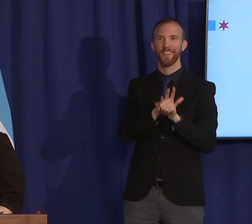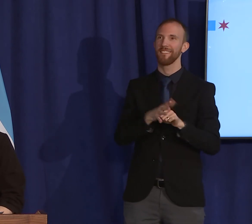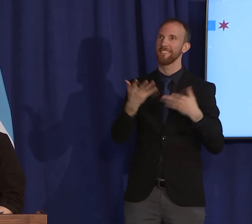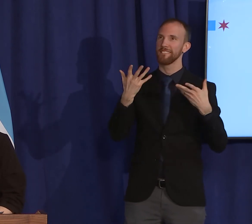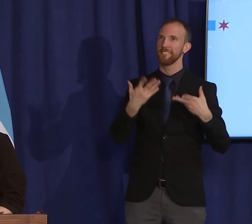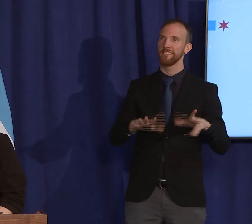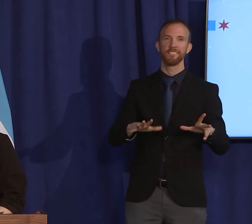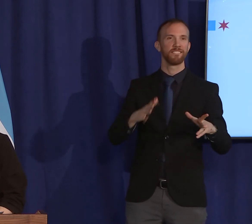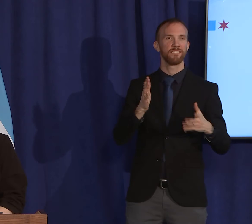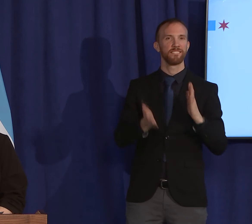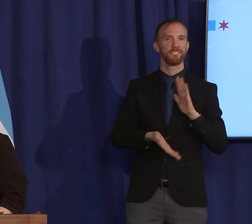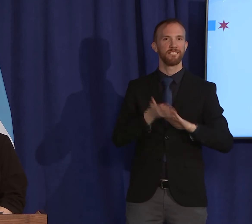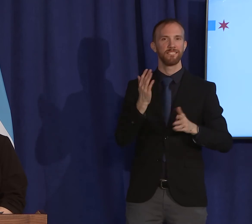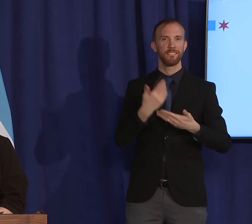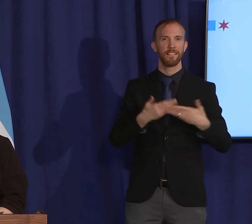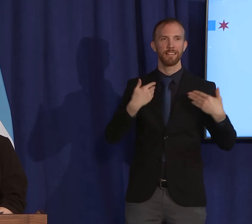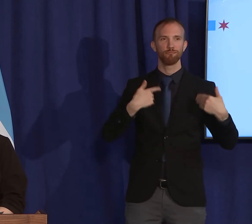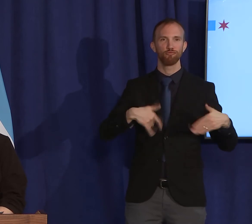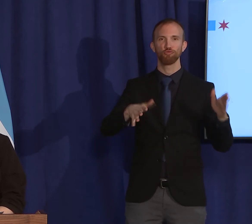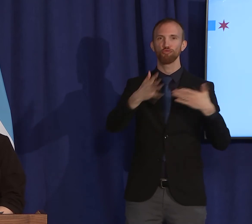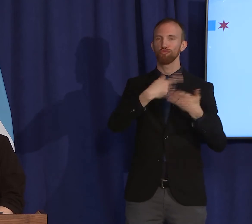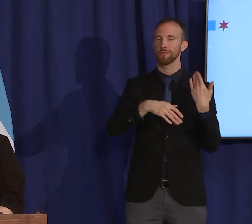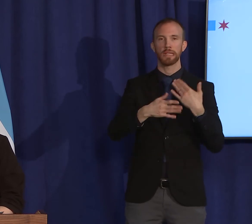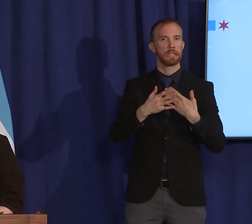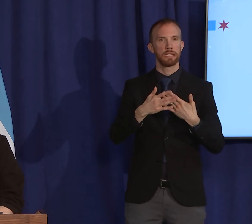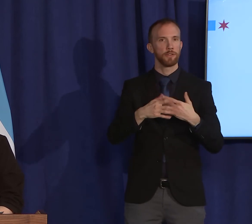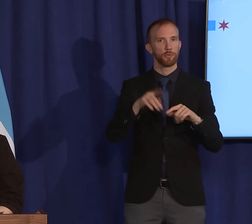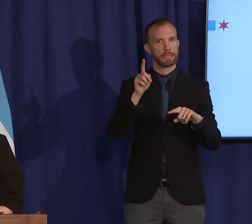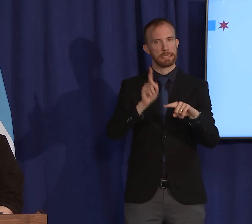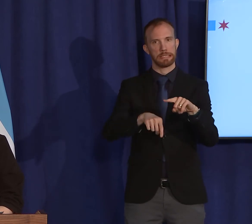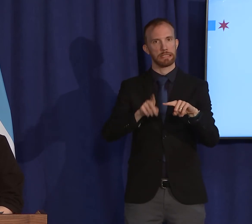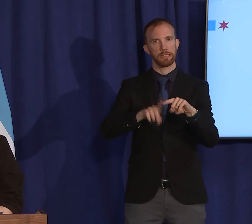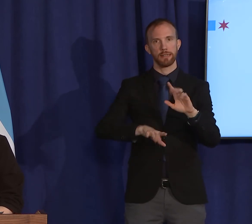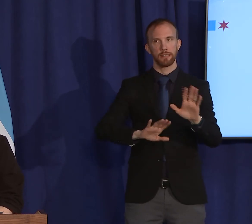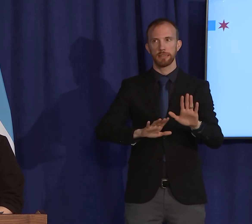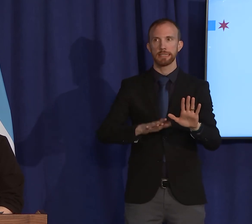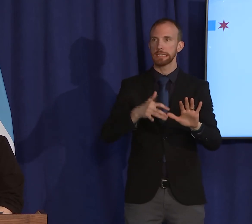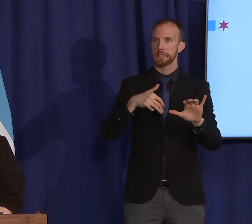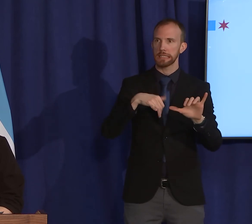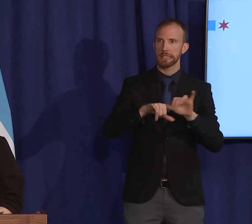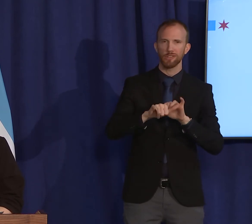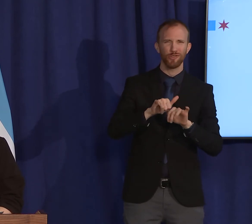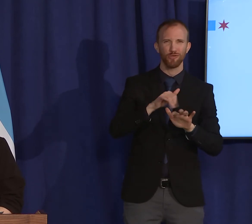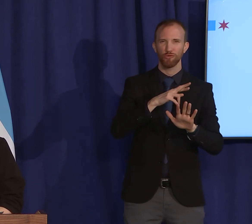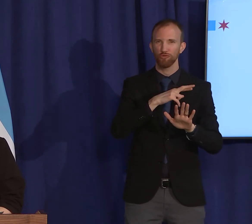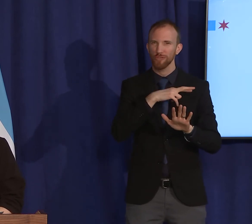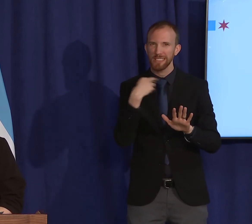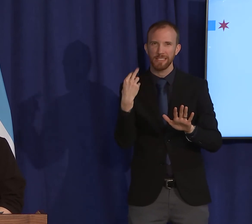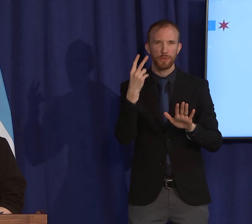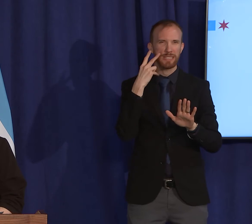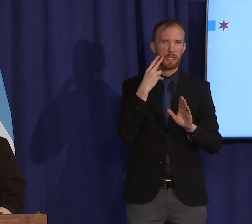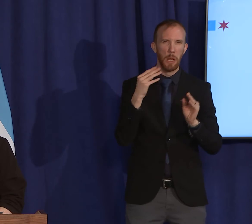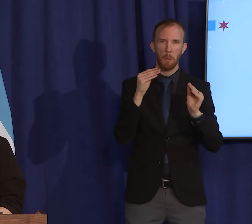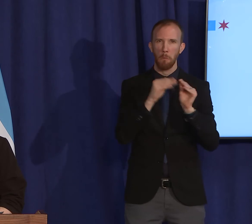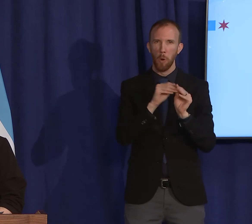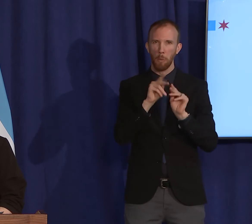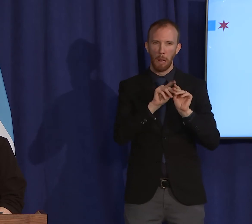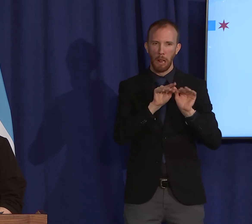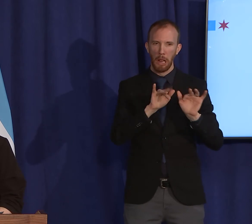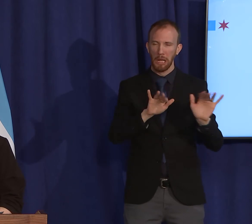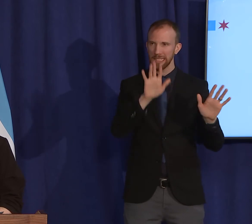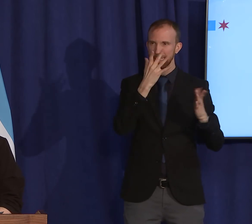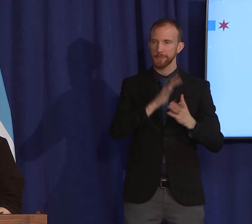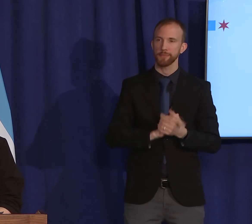have a lot of the city fully vaccinated yet, and the risks really remain high and growing from a COVID perspective. And just sort of a nerdy math question, if I